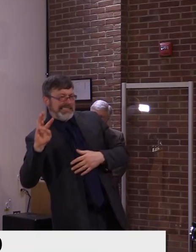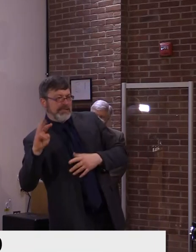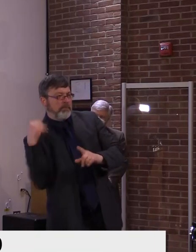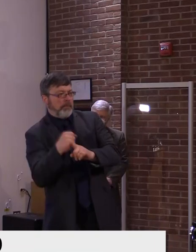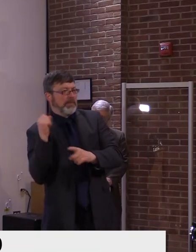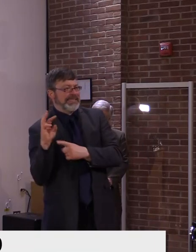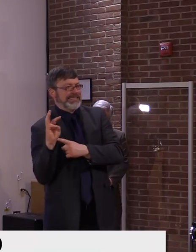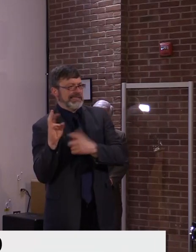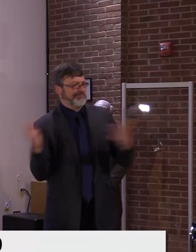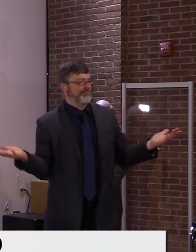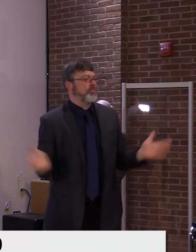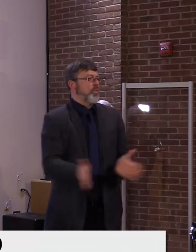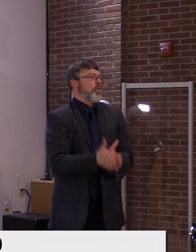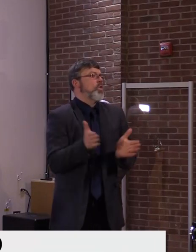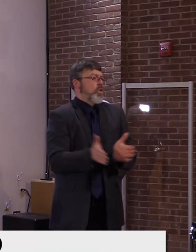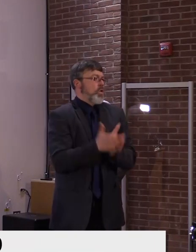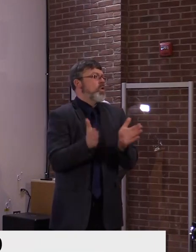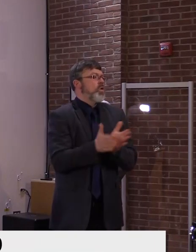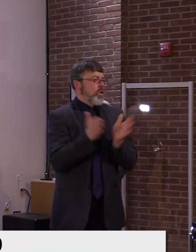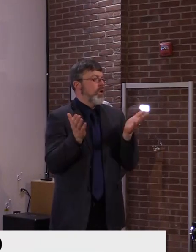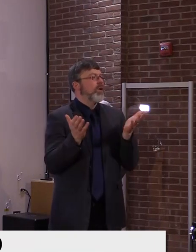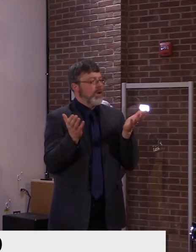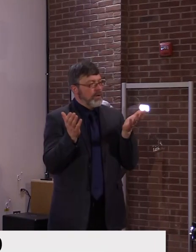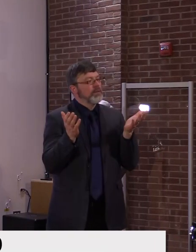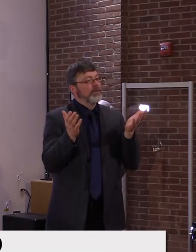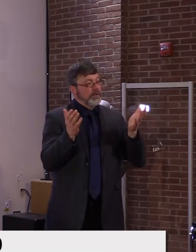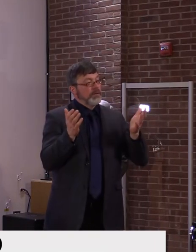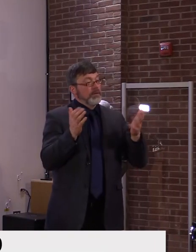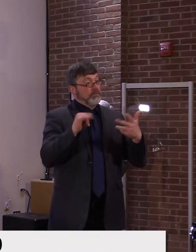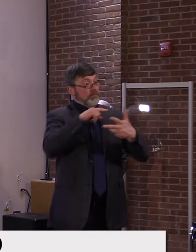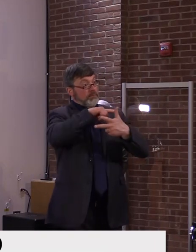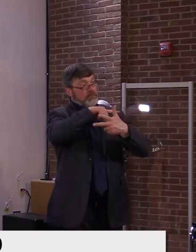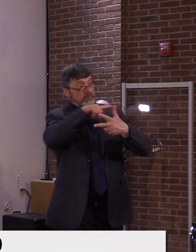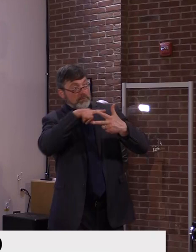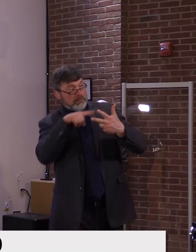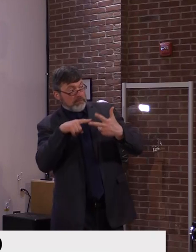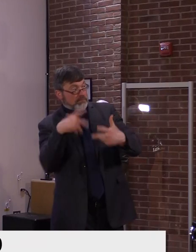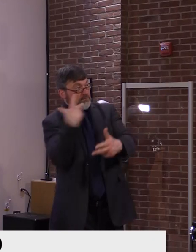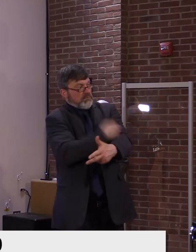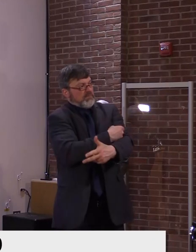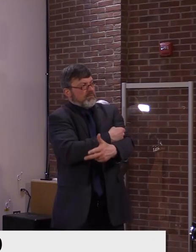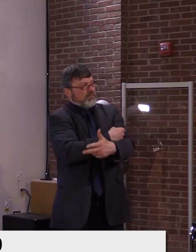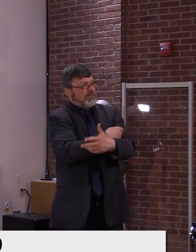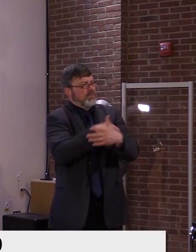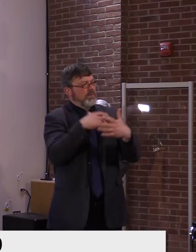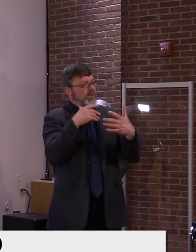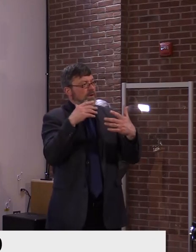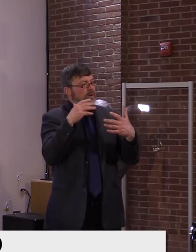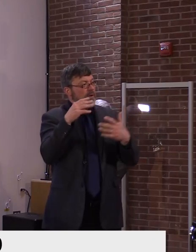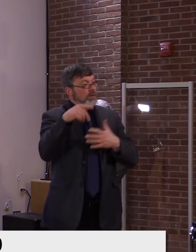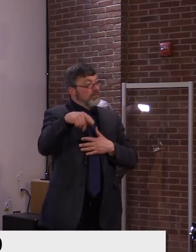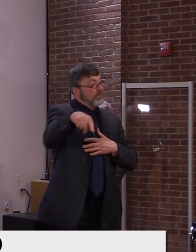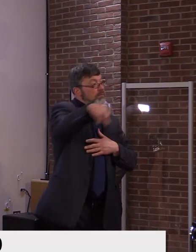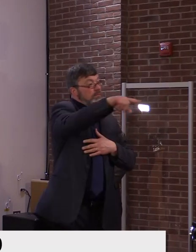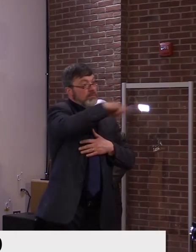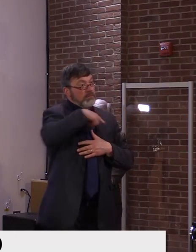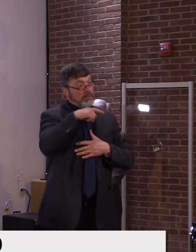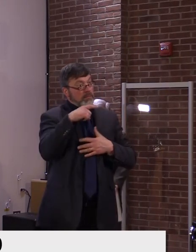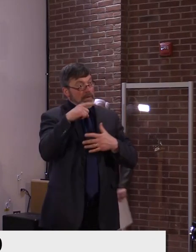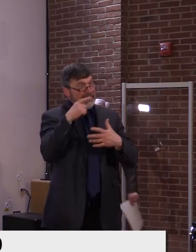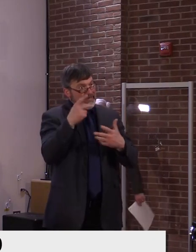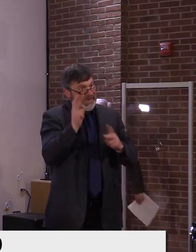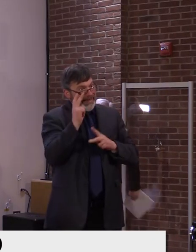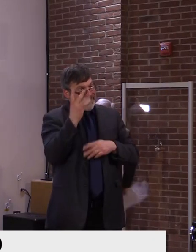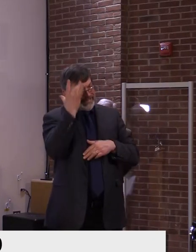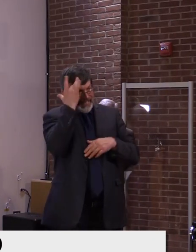three together, and the rarity of any serious adverse events, it's quite remarkable, actually, when looked at in